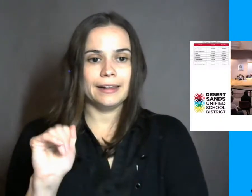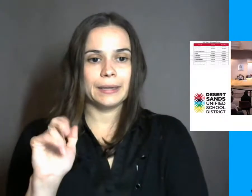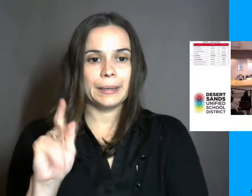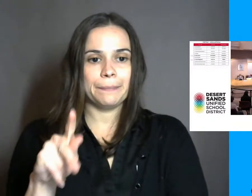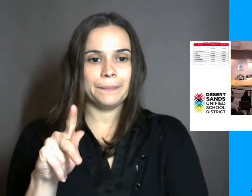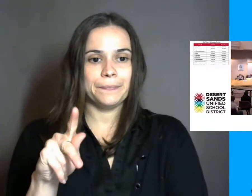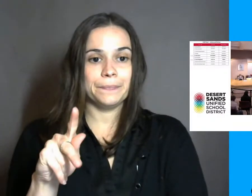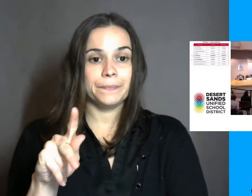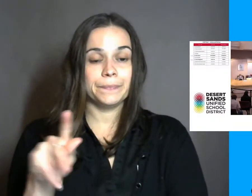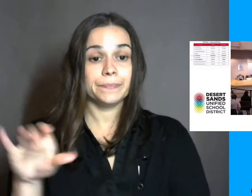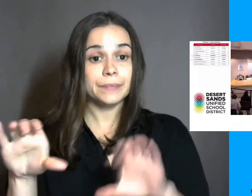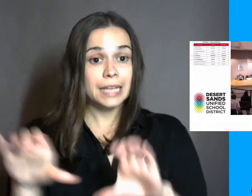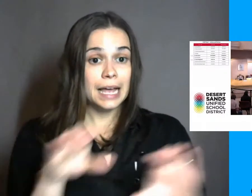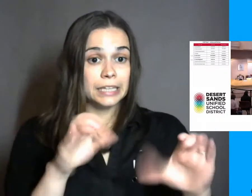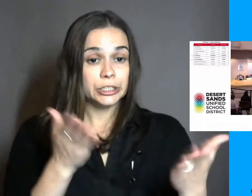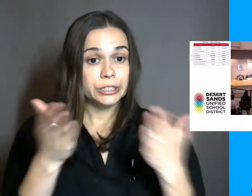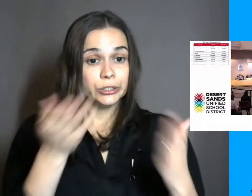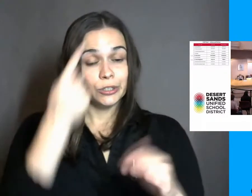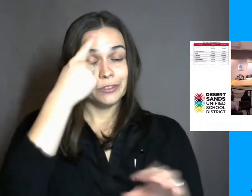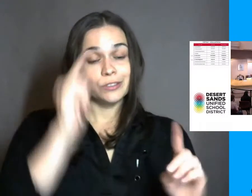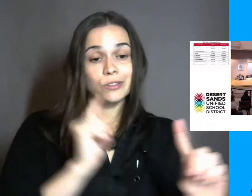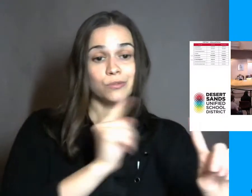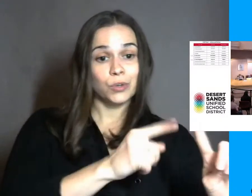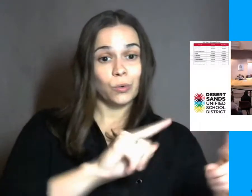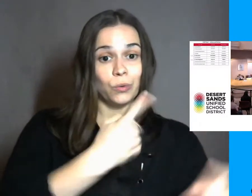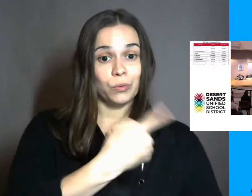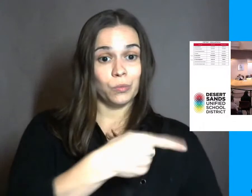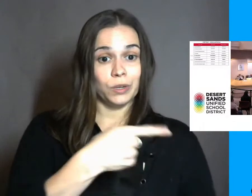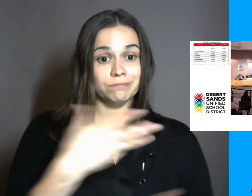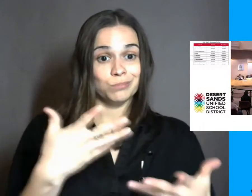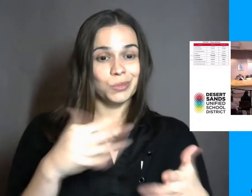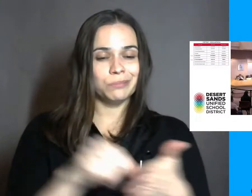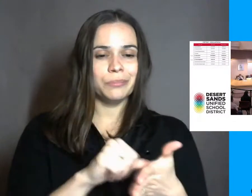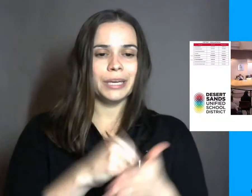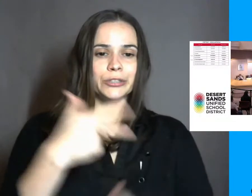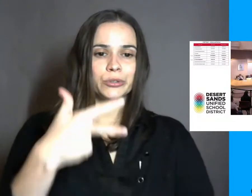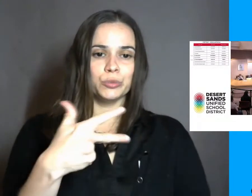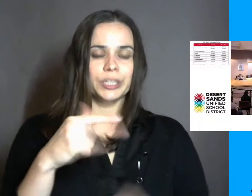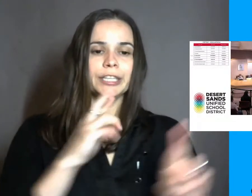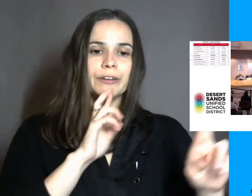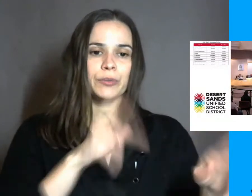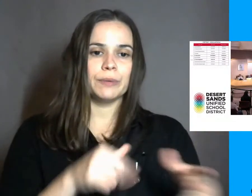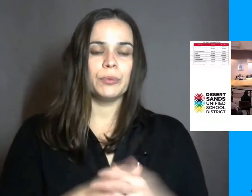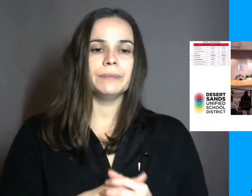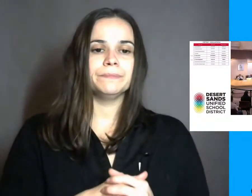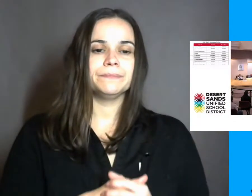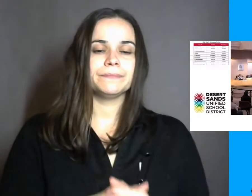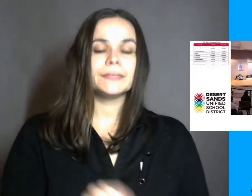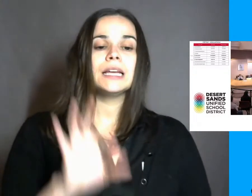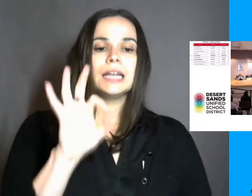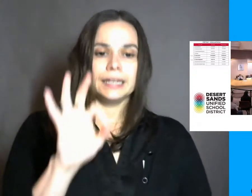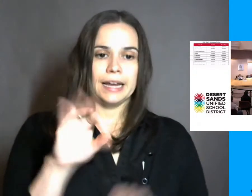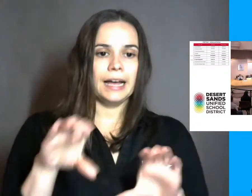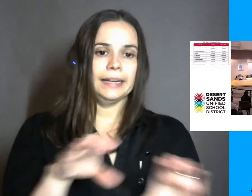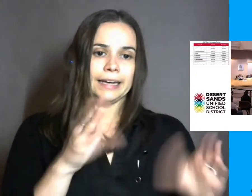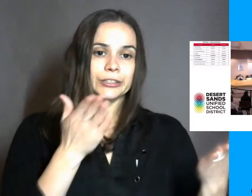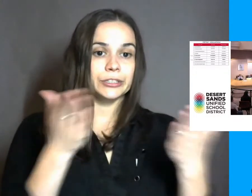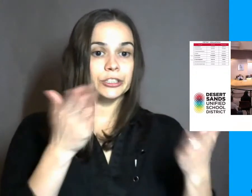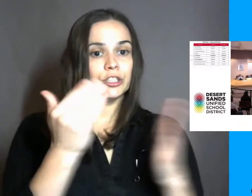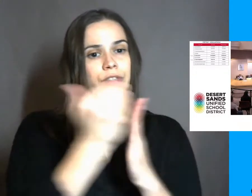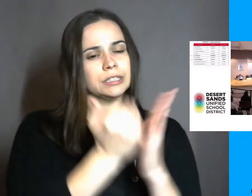Actions and services for Goal 1 begin on page 3 of the report. There are 9 actions and services listed in the LCAP with